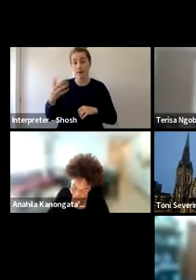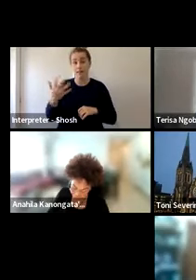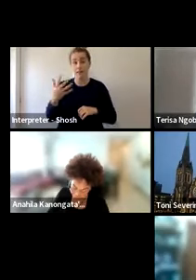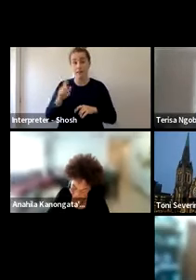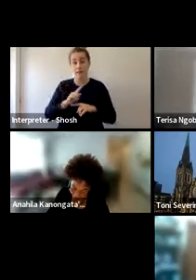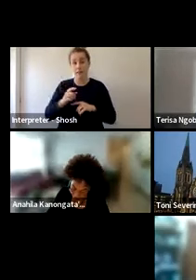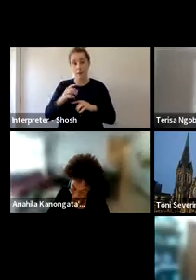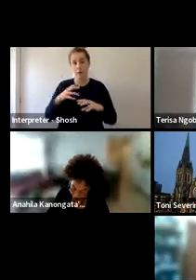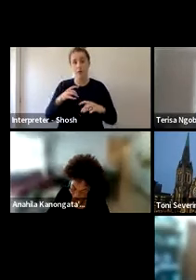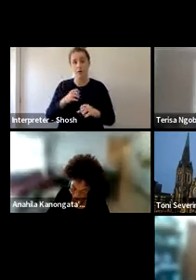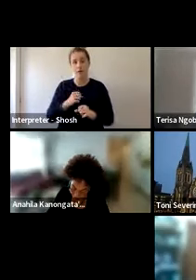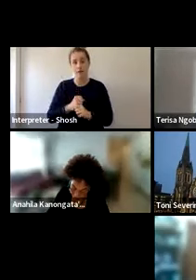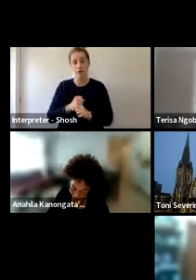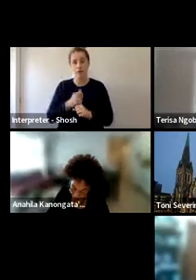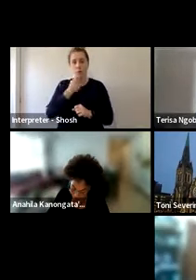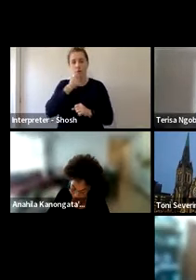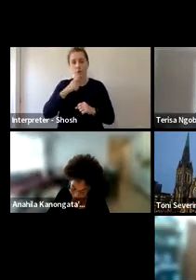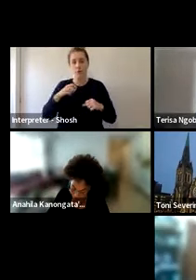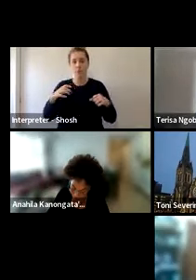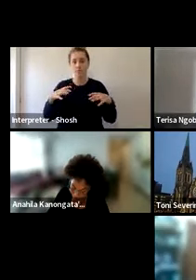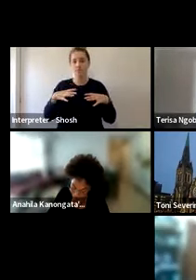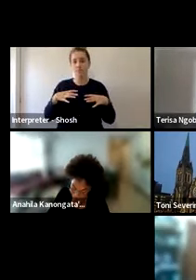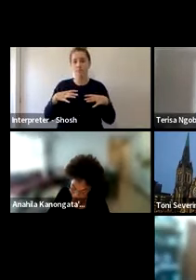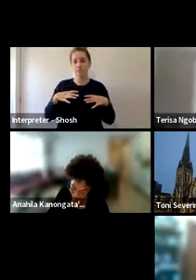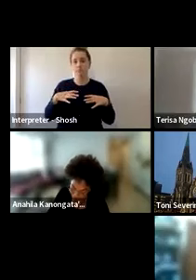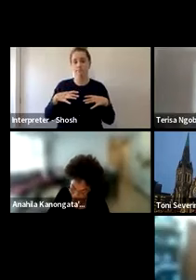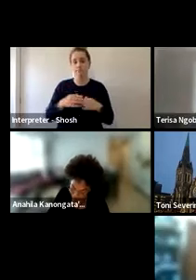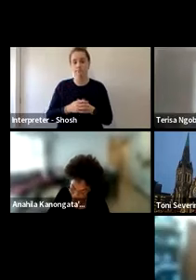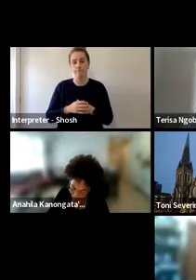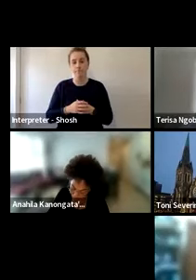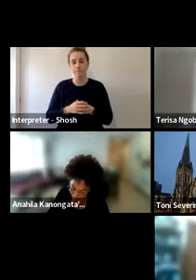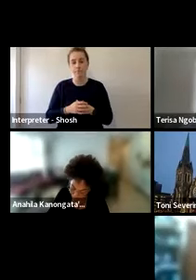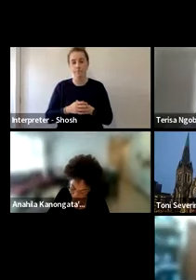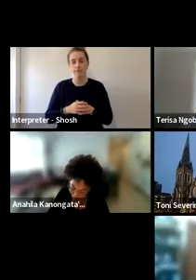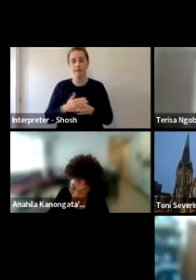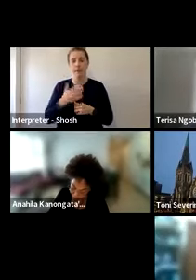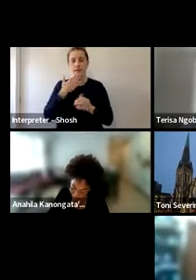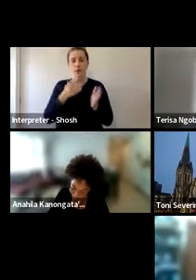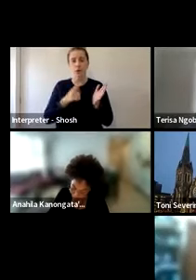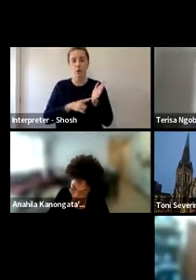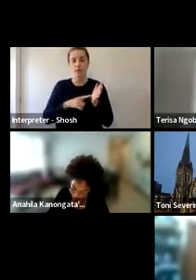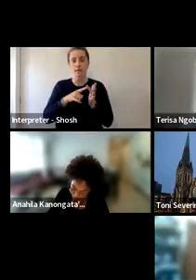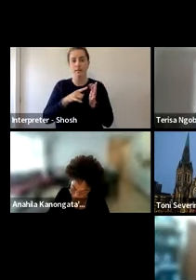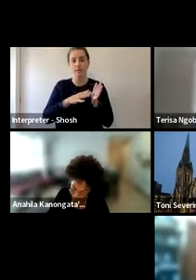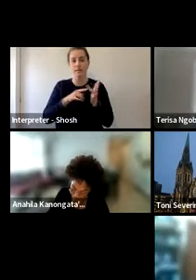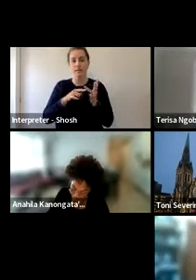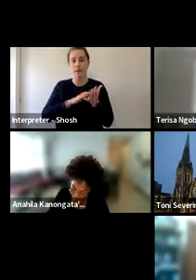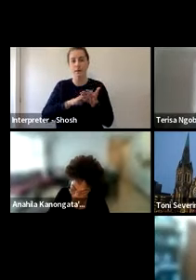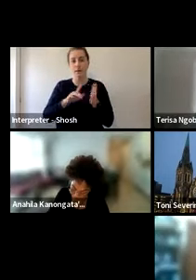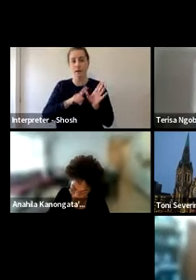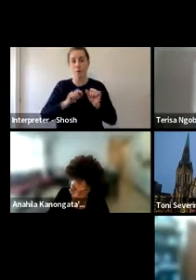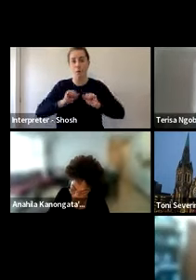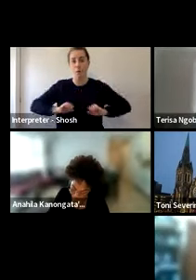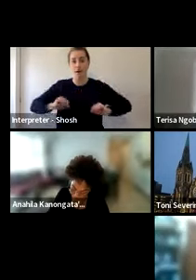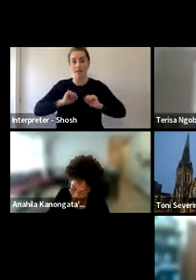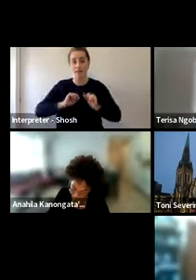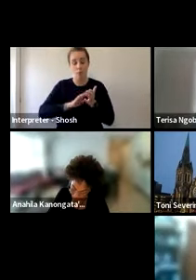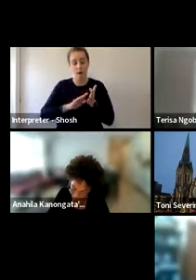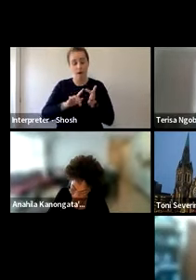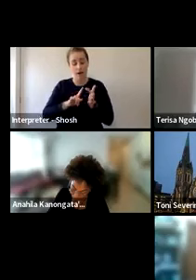we'll finish for a few minutes break. So thank you, Timothy. We're just waiting for Helena